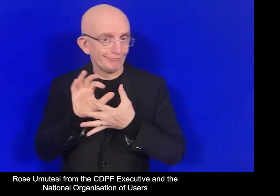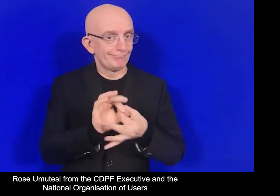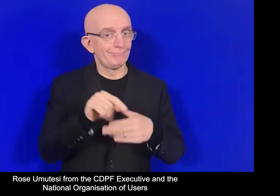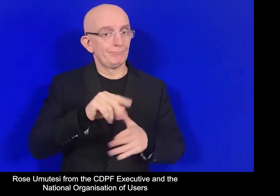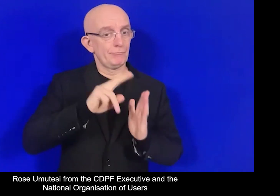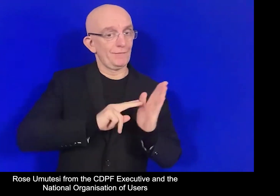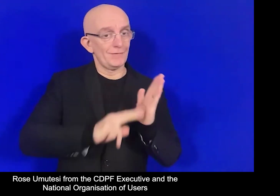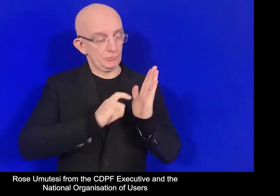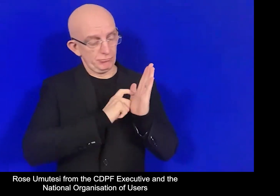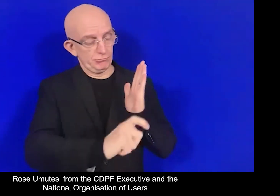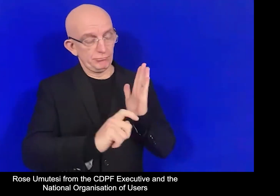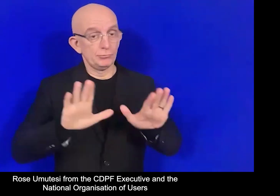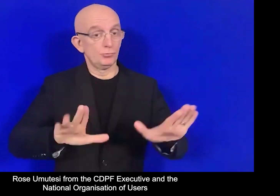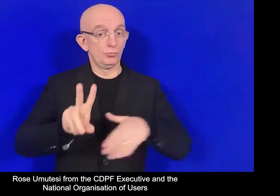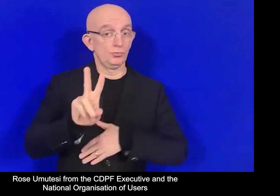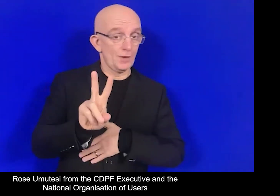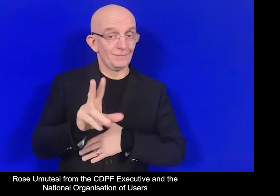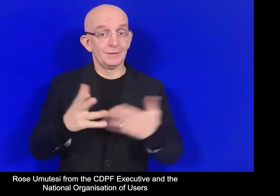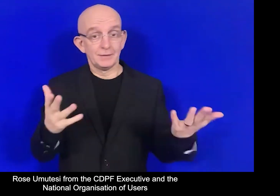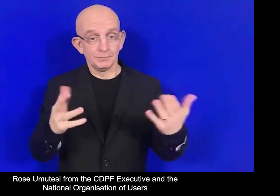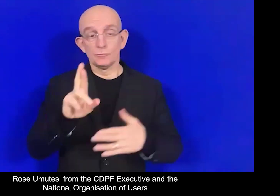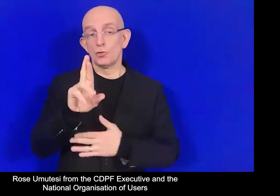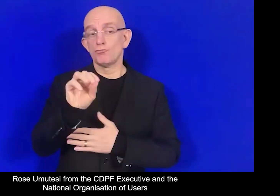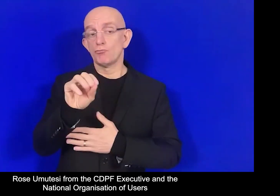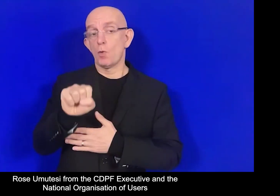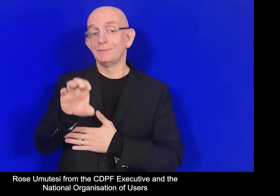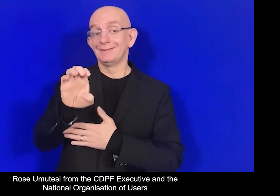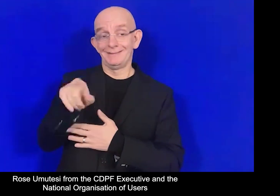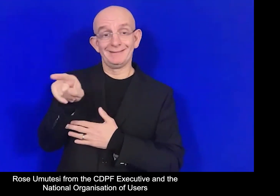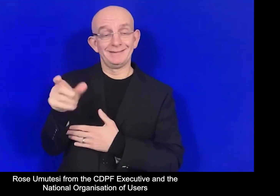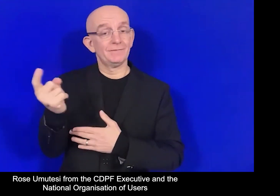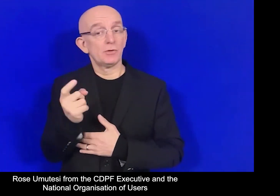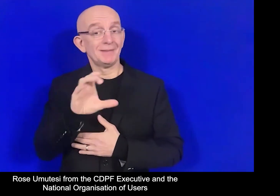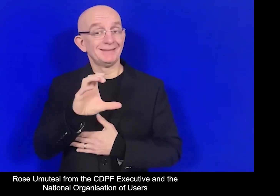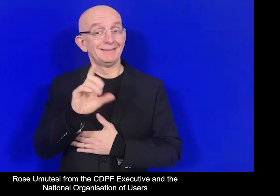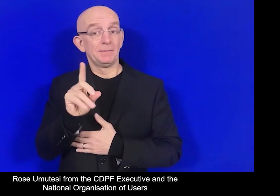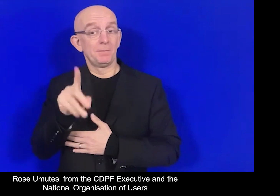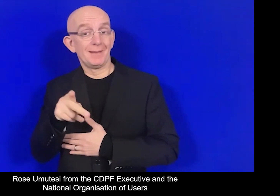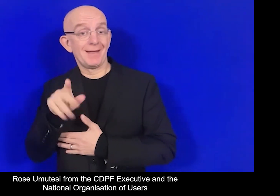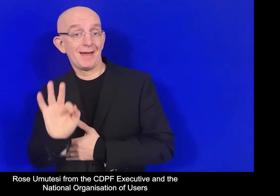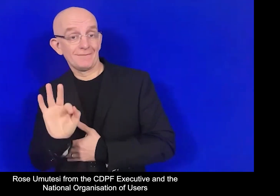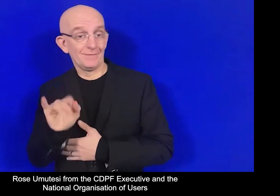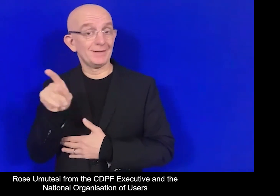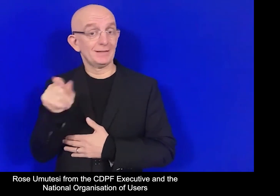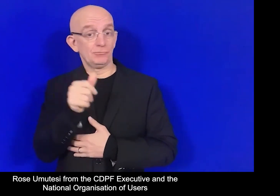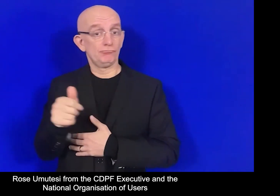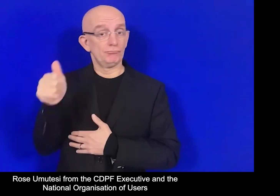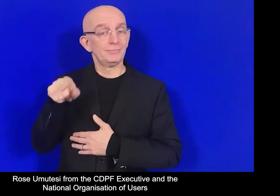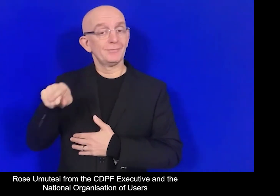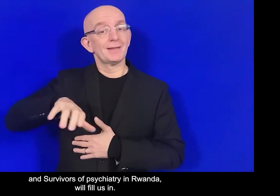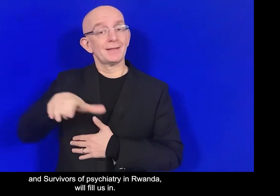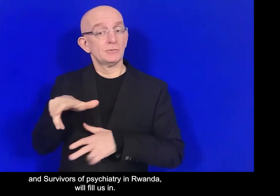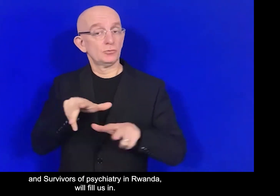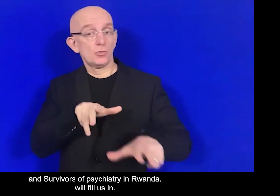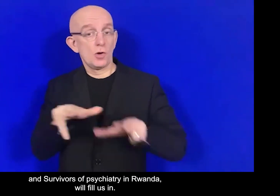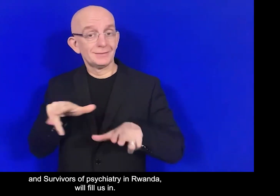Rose Umutsi from the CDFP Executive and the National Organization of Users and